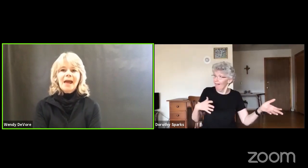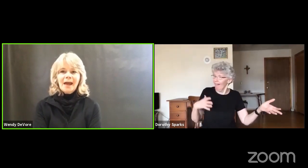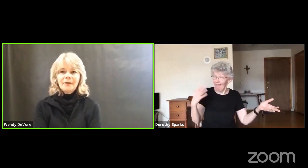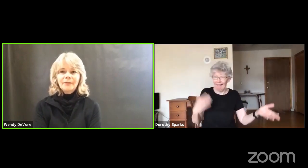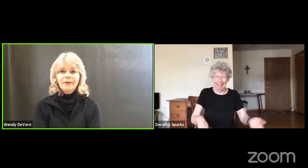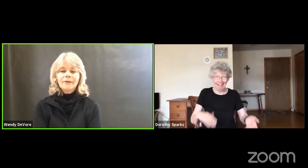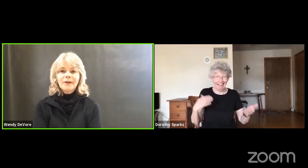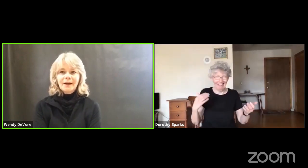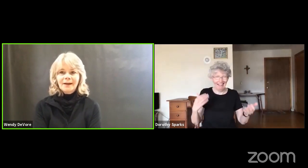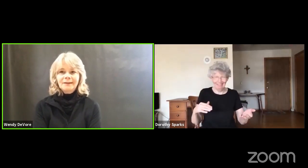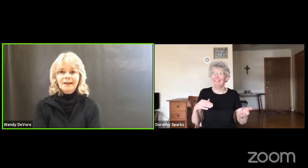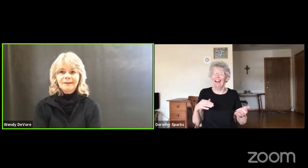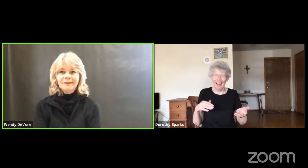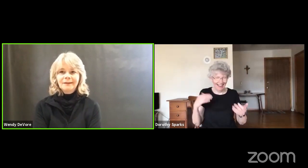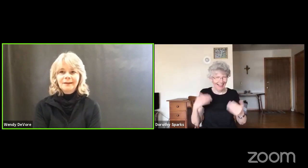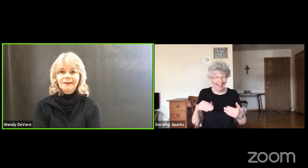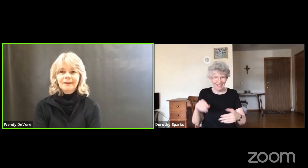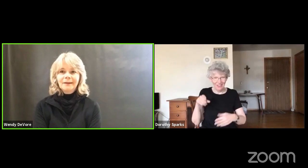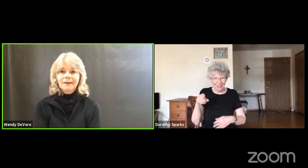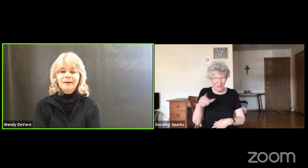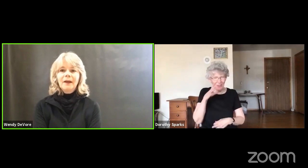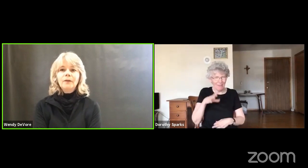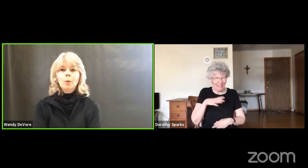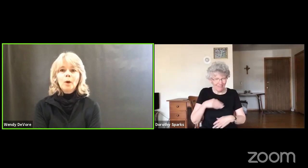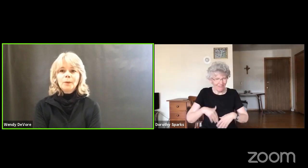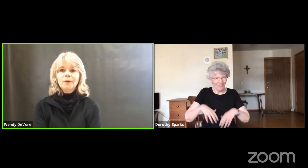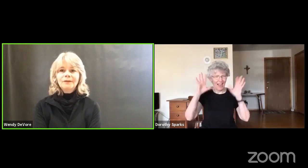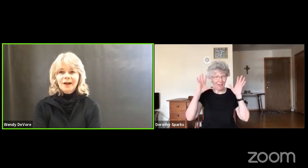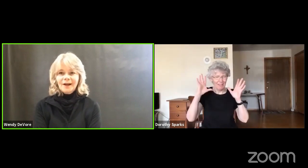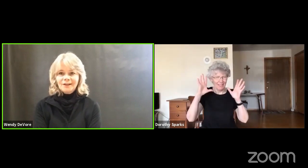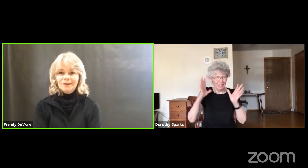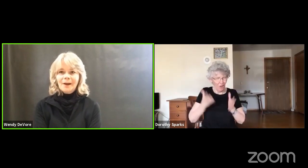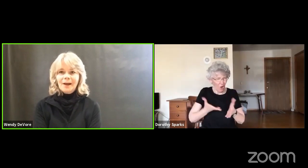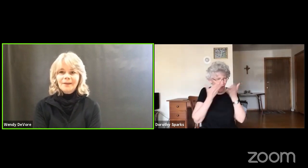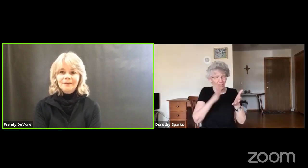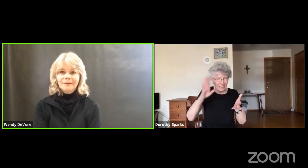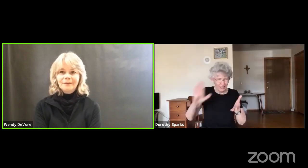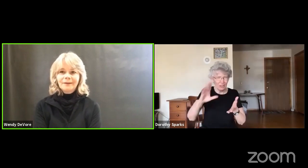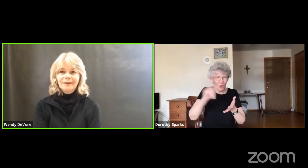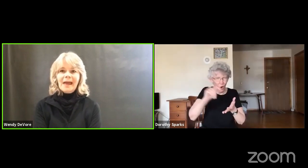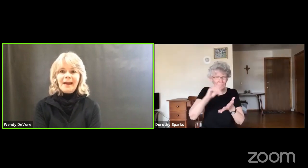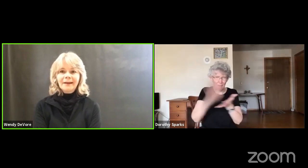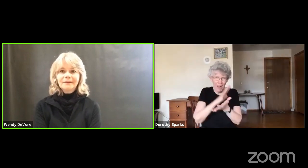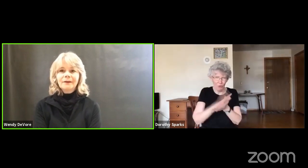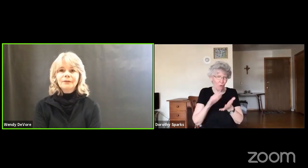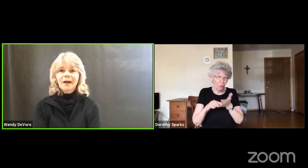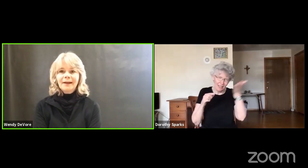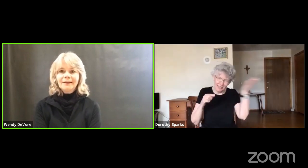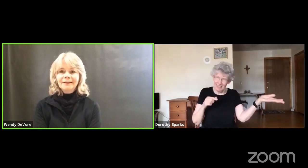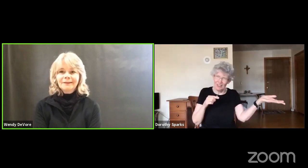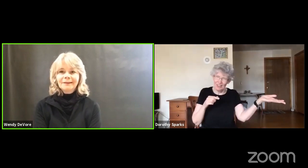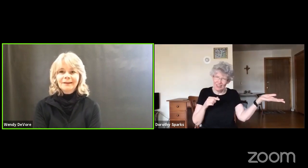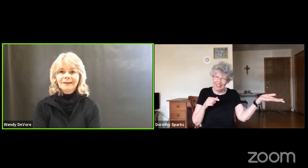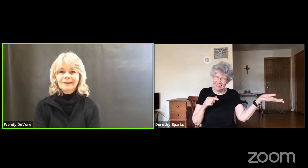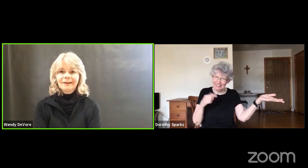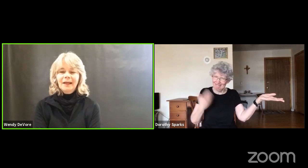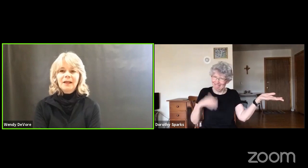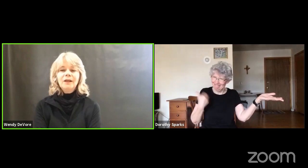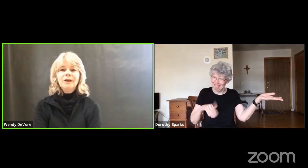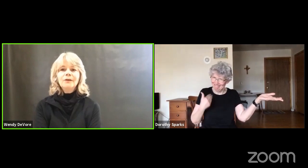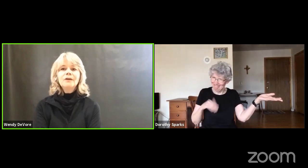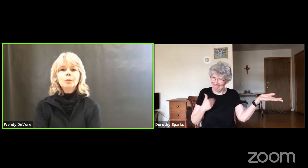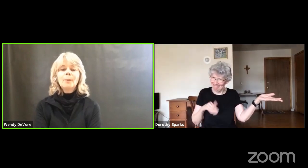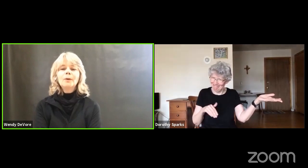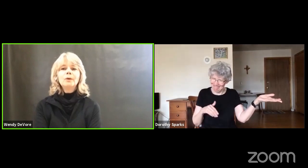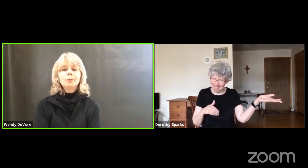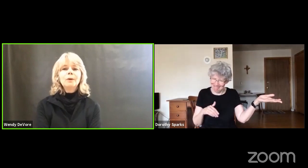her half of the contents. And the woman was touched by this act of kindness. And